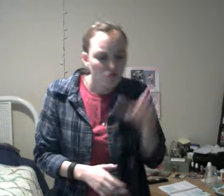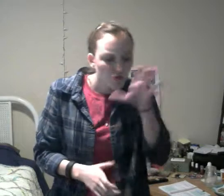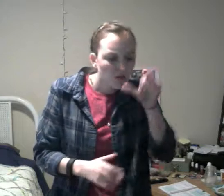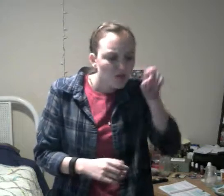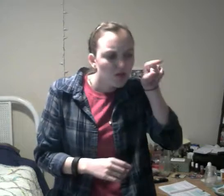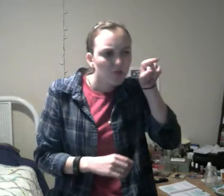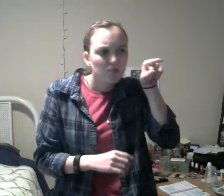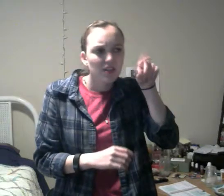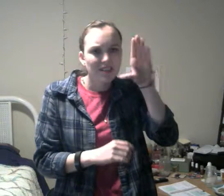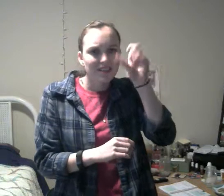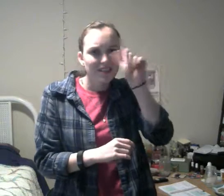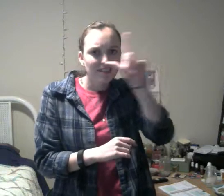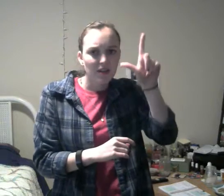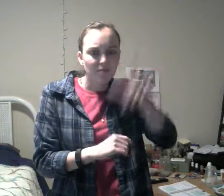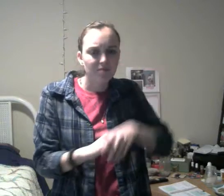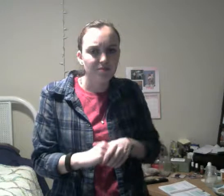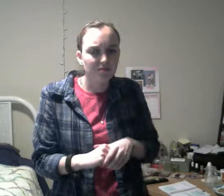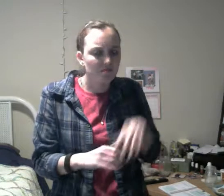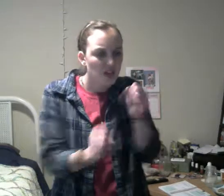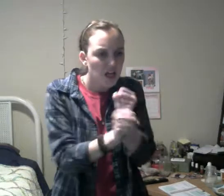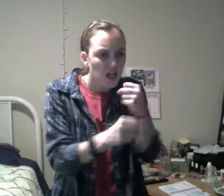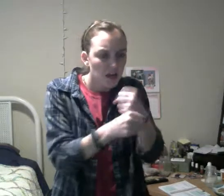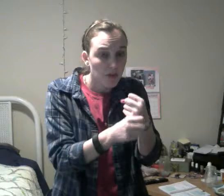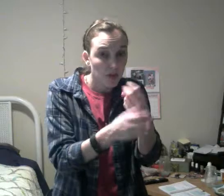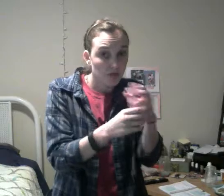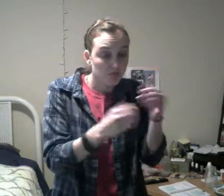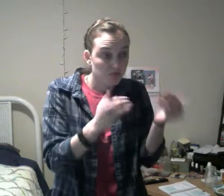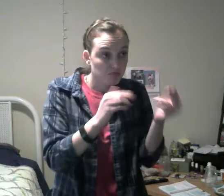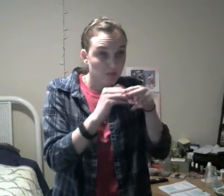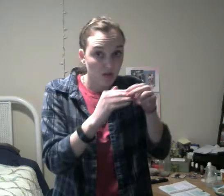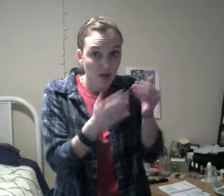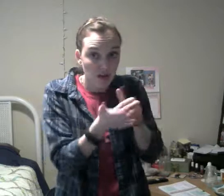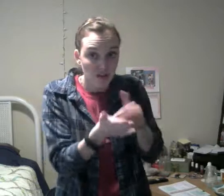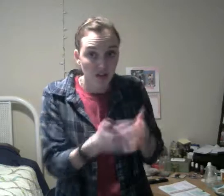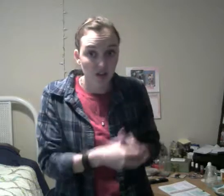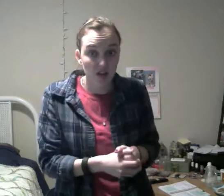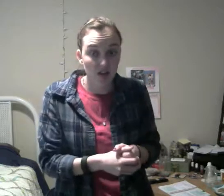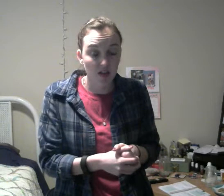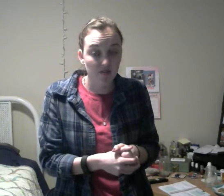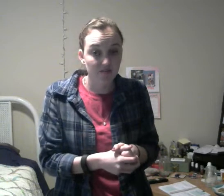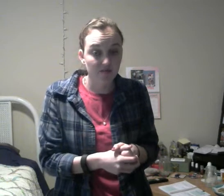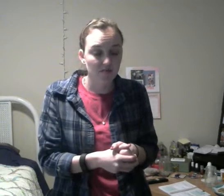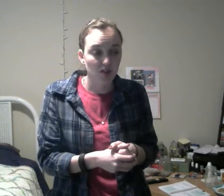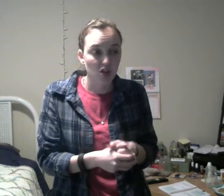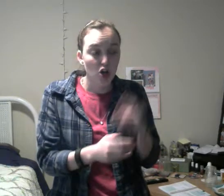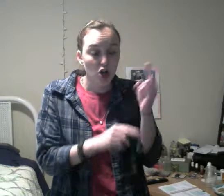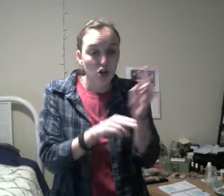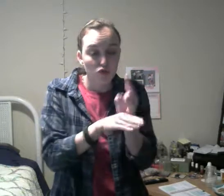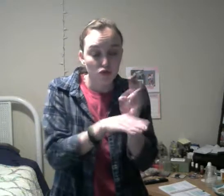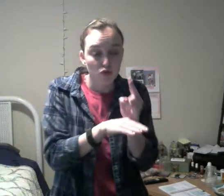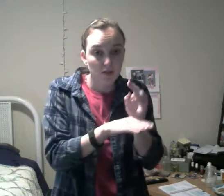right here. If we want to make a duplicate of that cell, then we're going to use the process of cell division, mitosis. So the cell is going to go